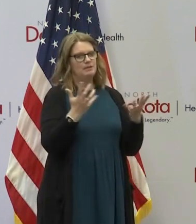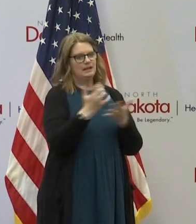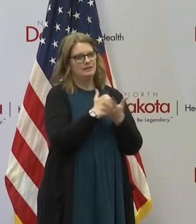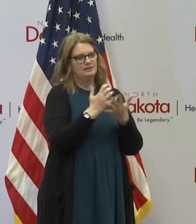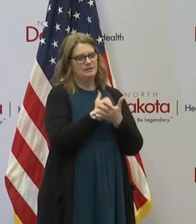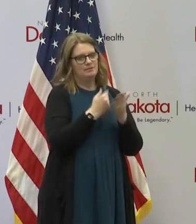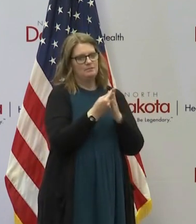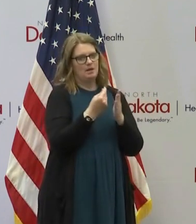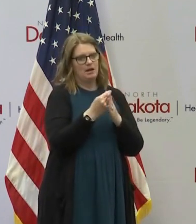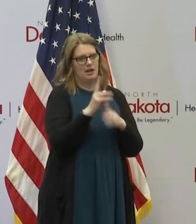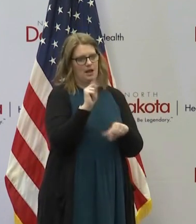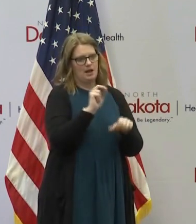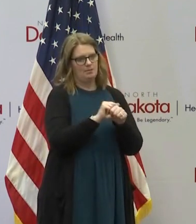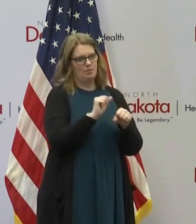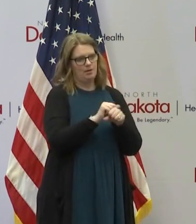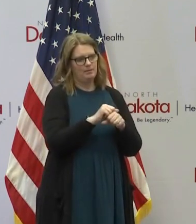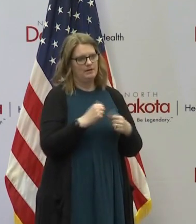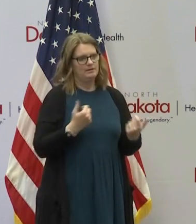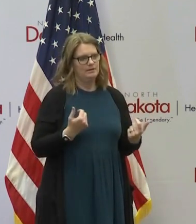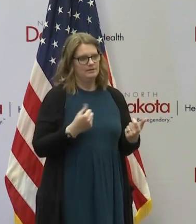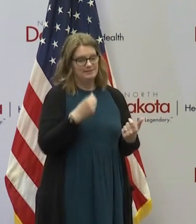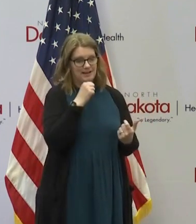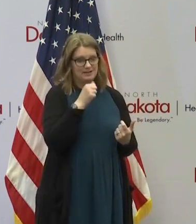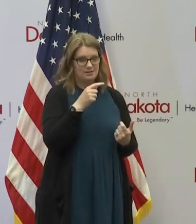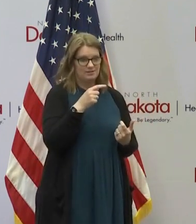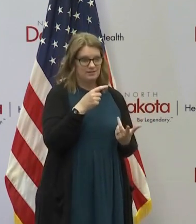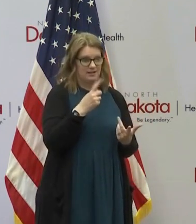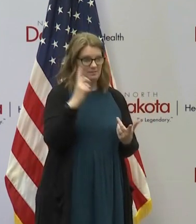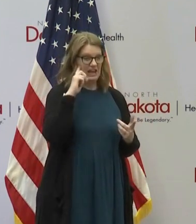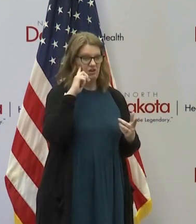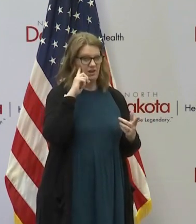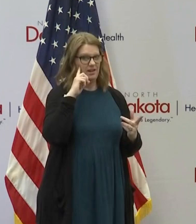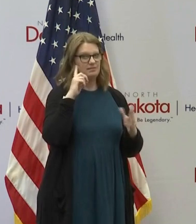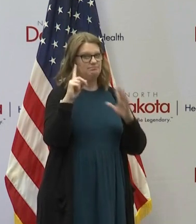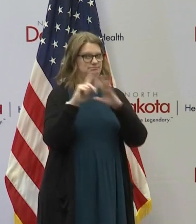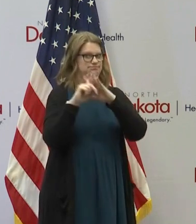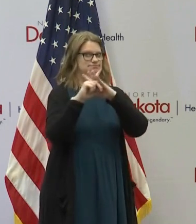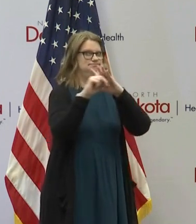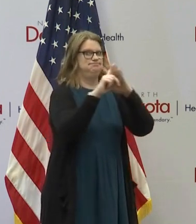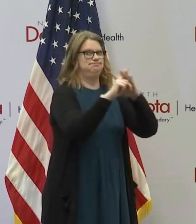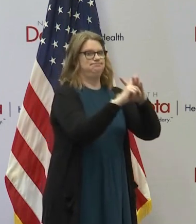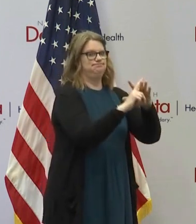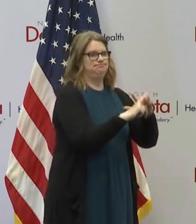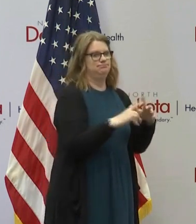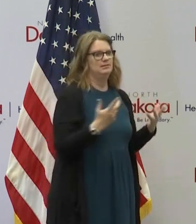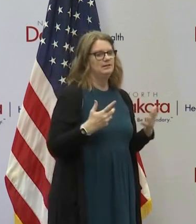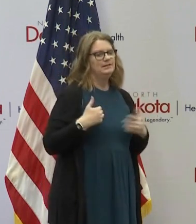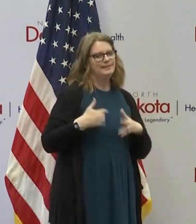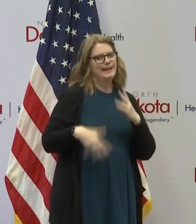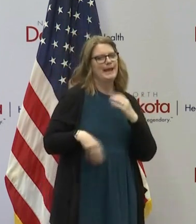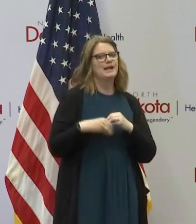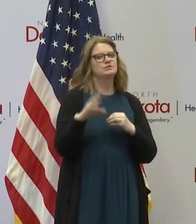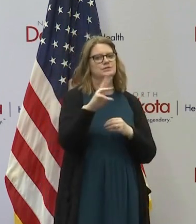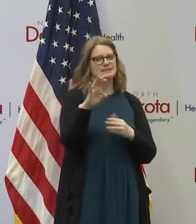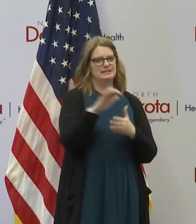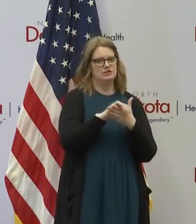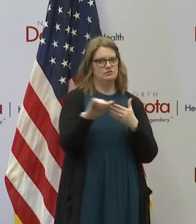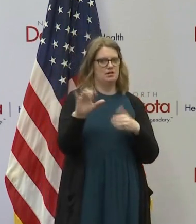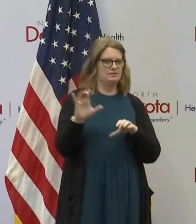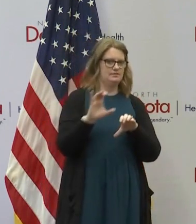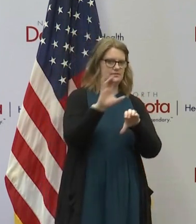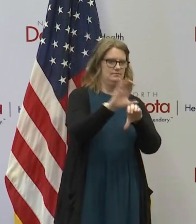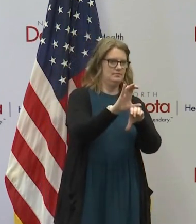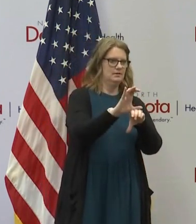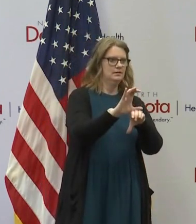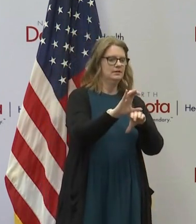on unemployment. And it's not just like a 1 or 2 thing. I'm hearing it a lot. And a large part of that is that extra $600 that was